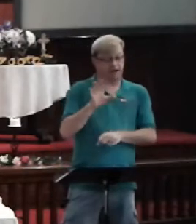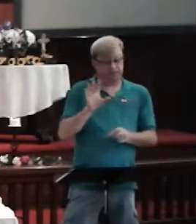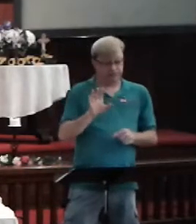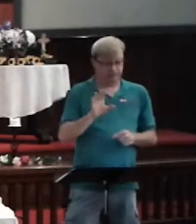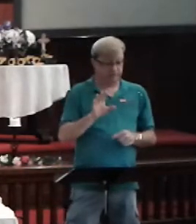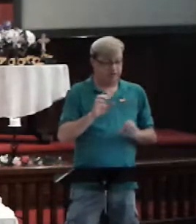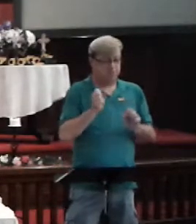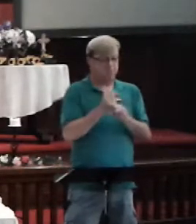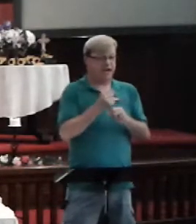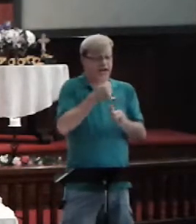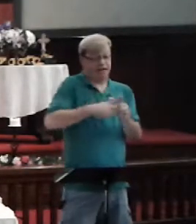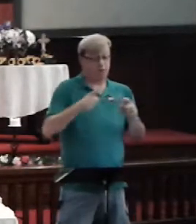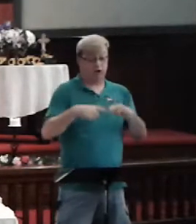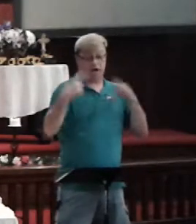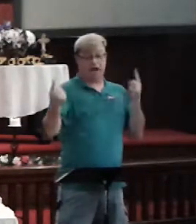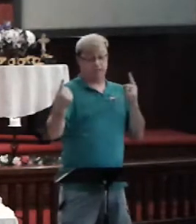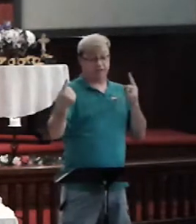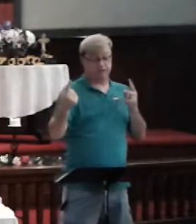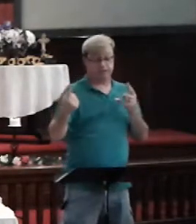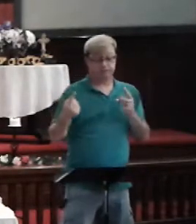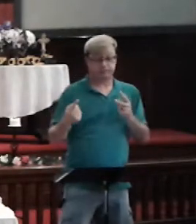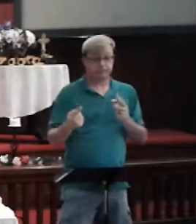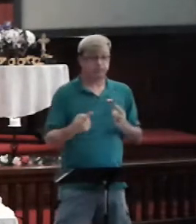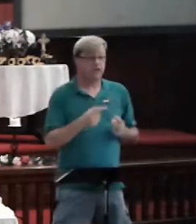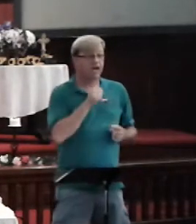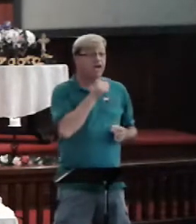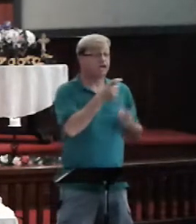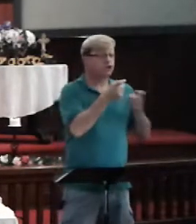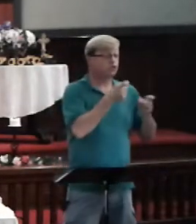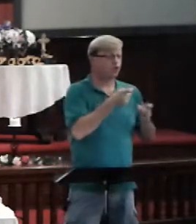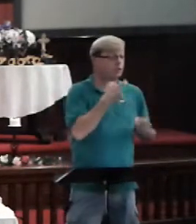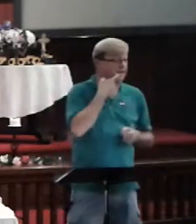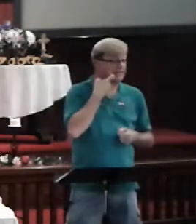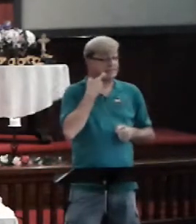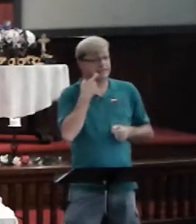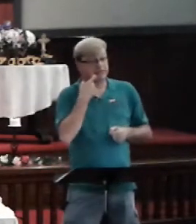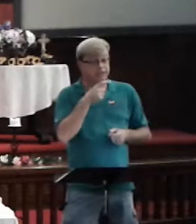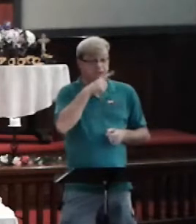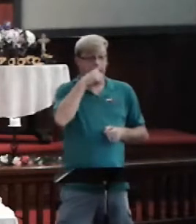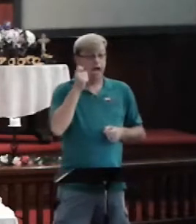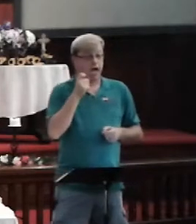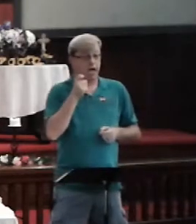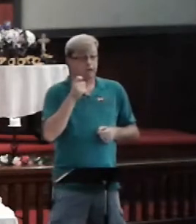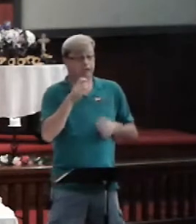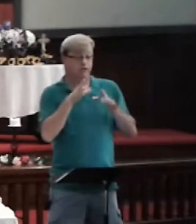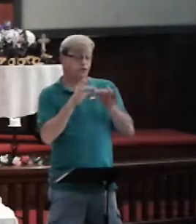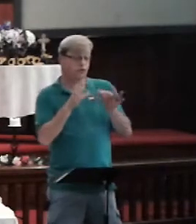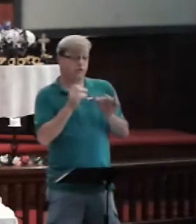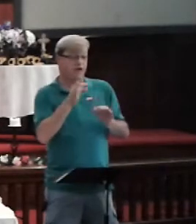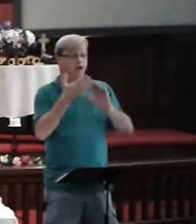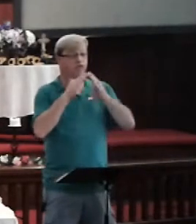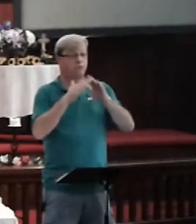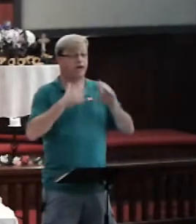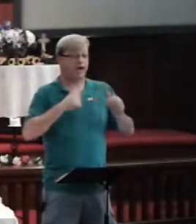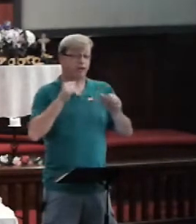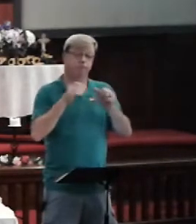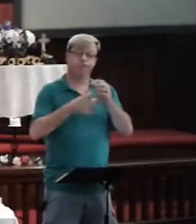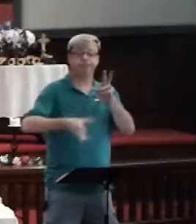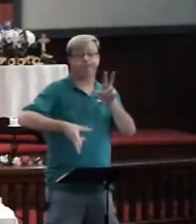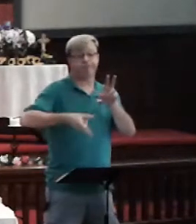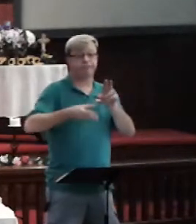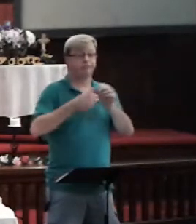rival, uncontrolled and uncontrollable addictions, ugly parodies of community, I could go on and